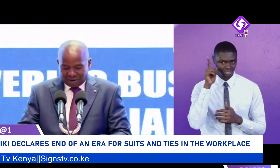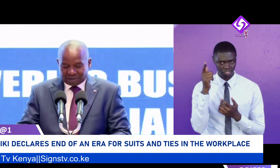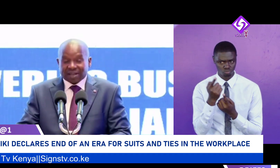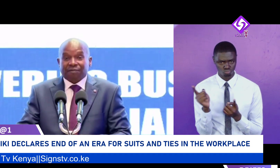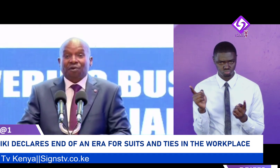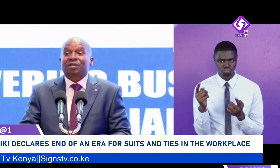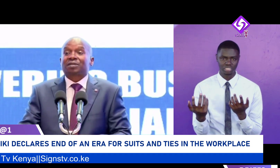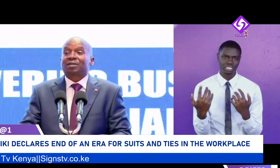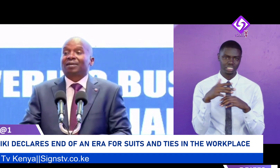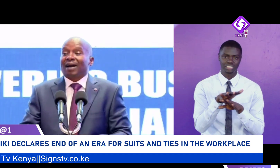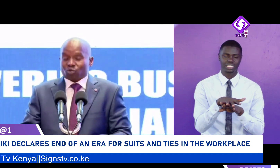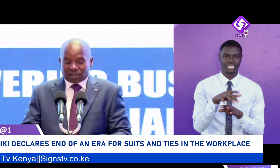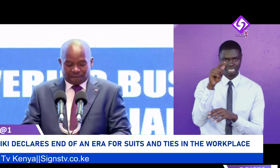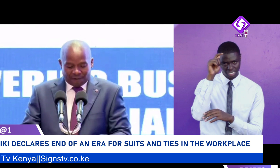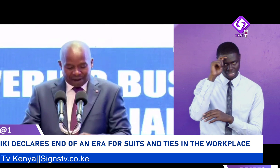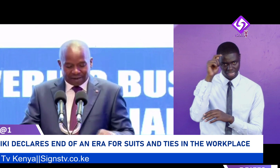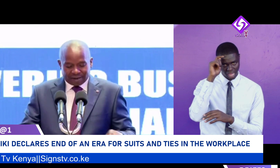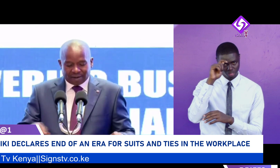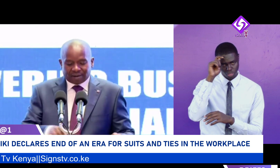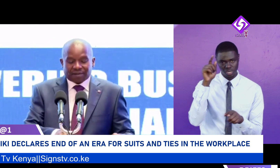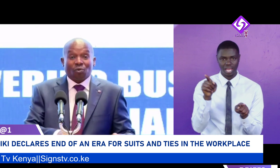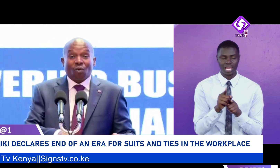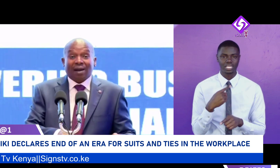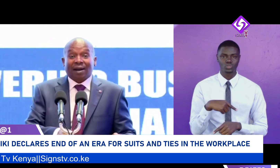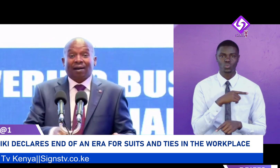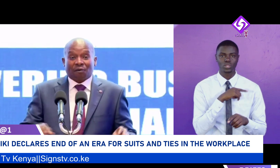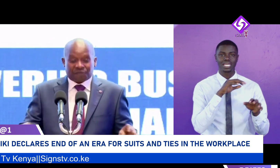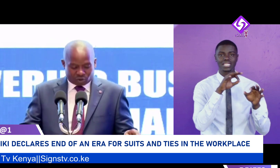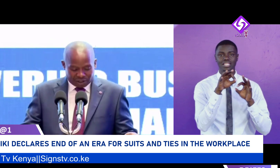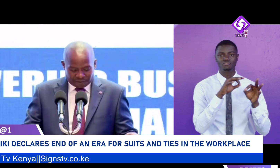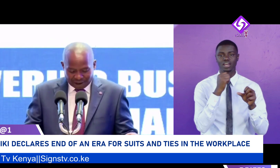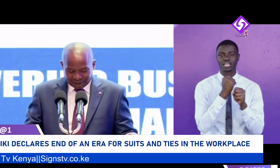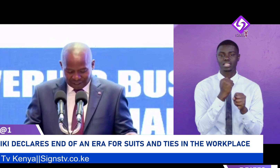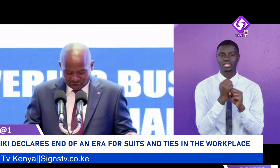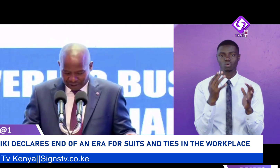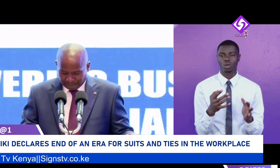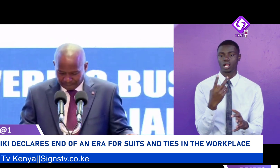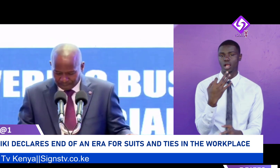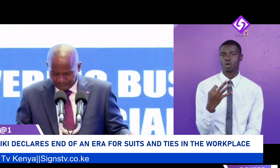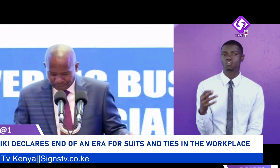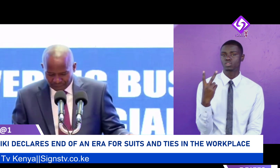their thoughts as we define the worker of the 21st century.